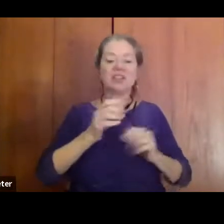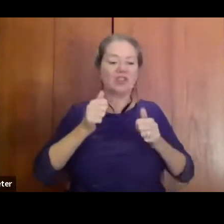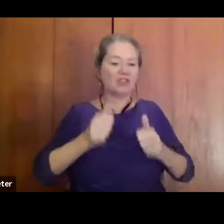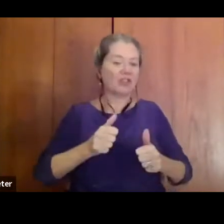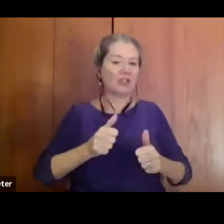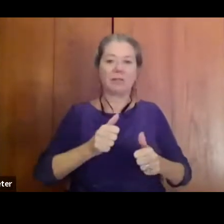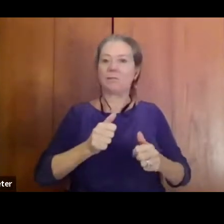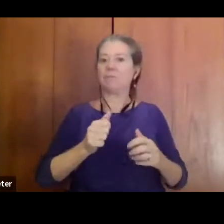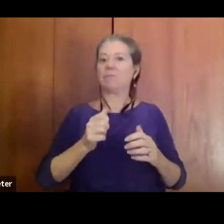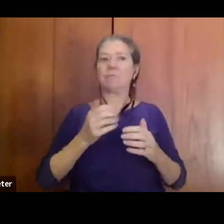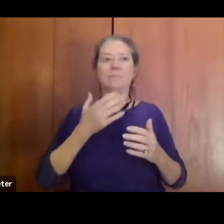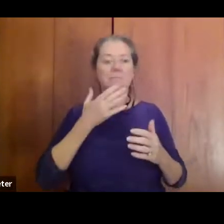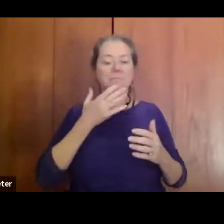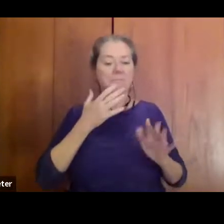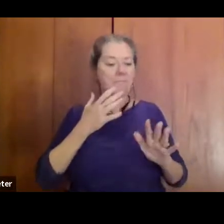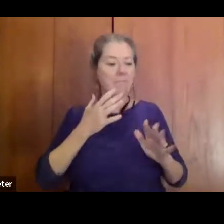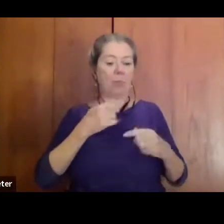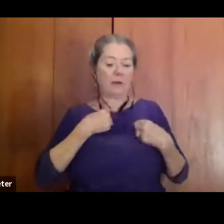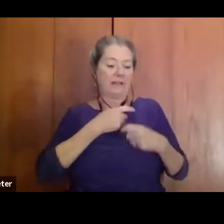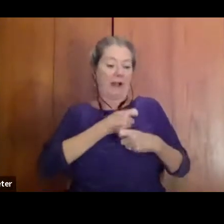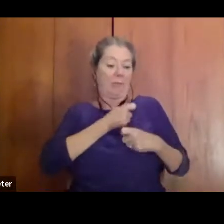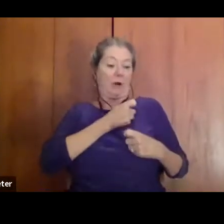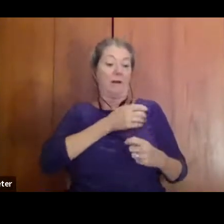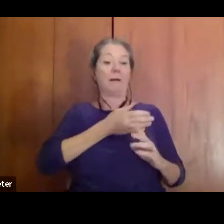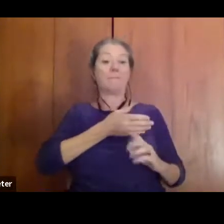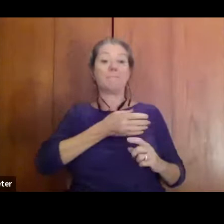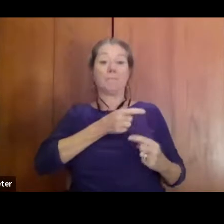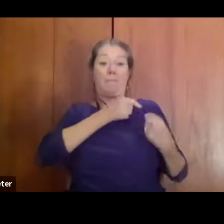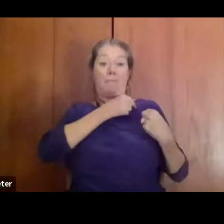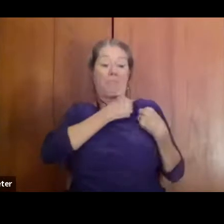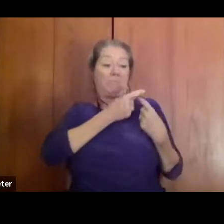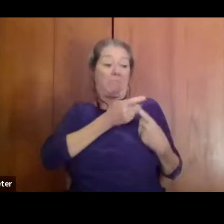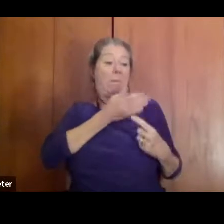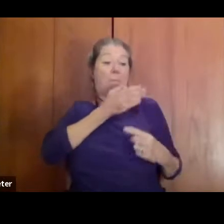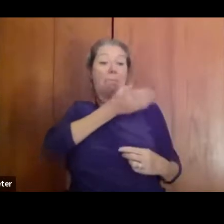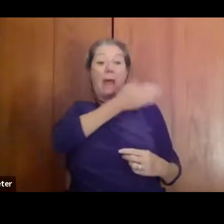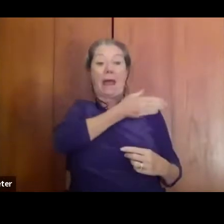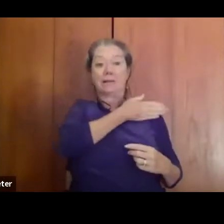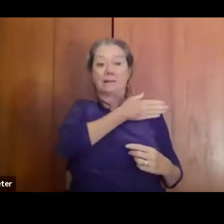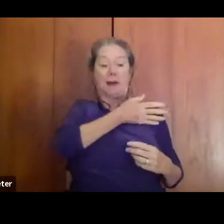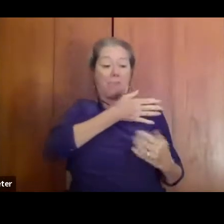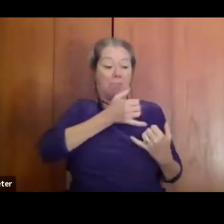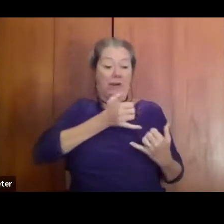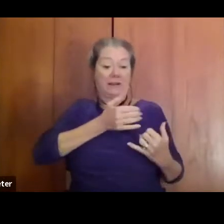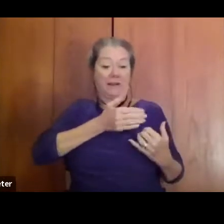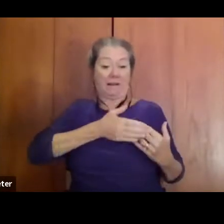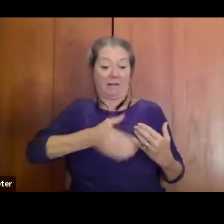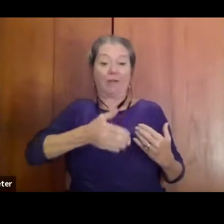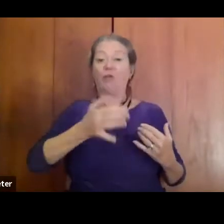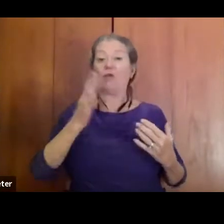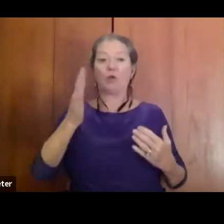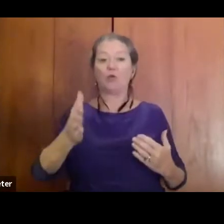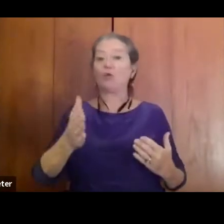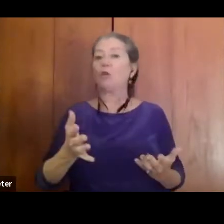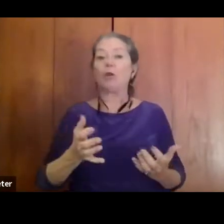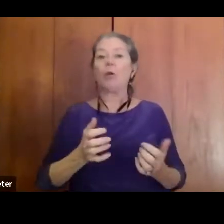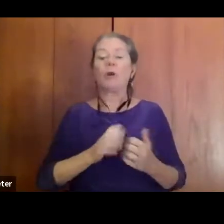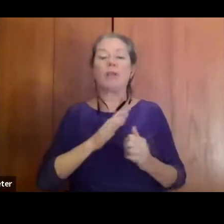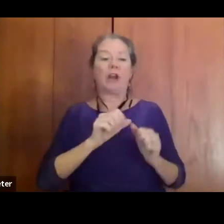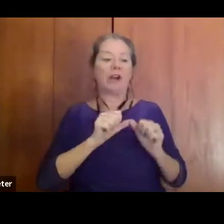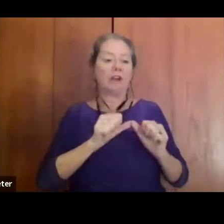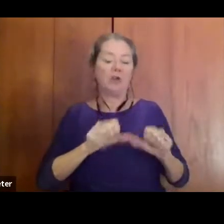Celebrating the past, present, and future with their continued actions and support. Have a good